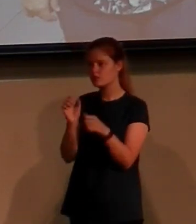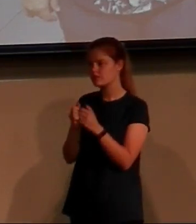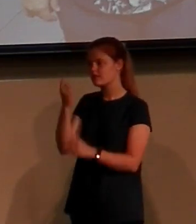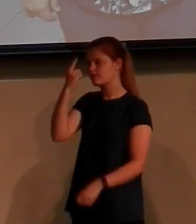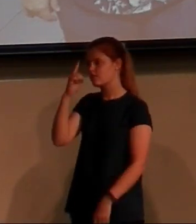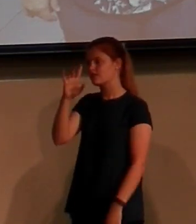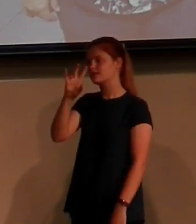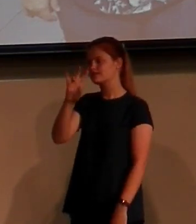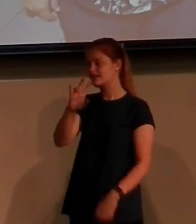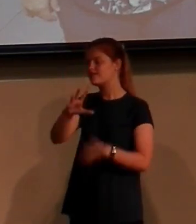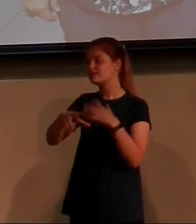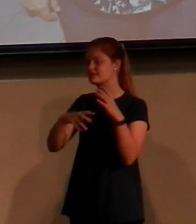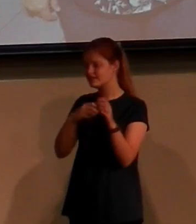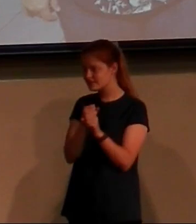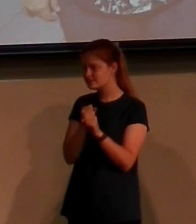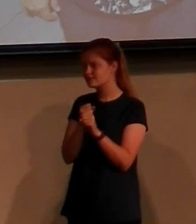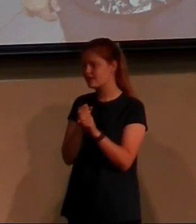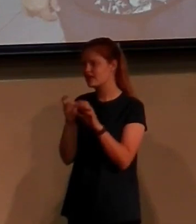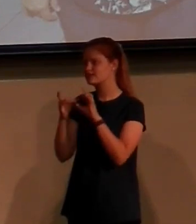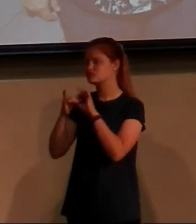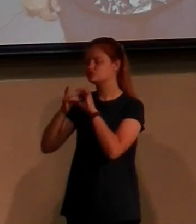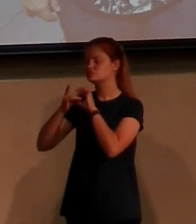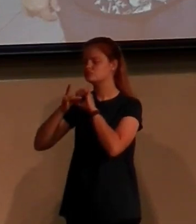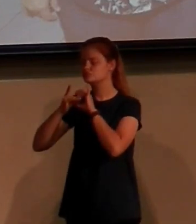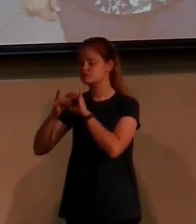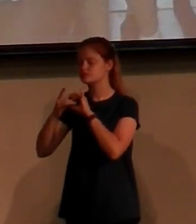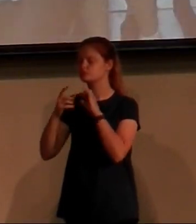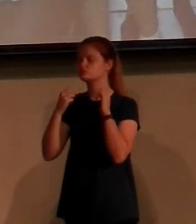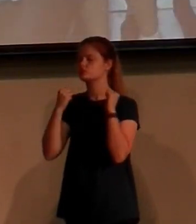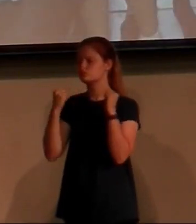and we built up pretty strong relationships.